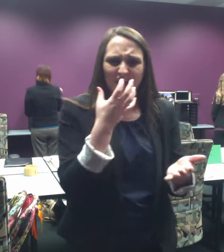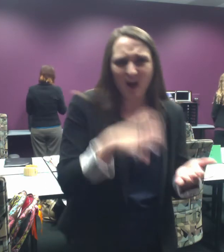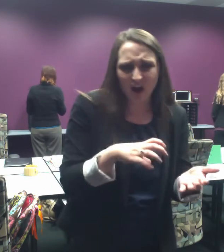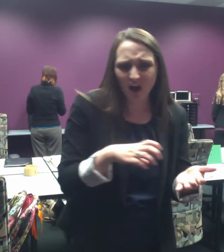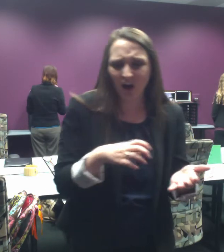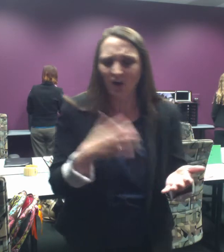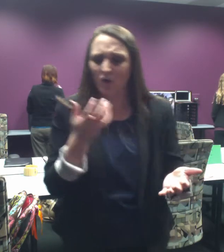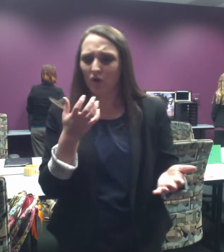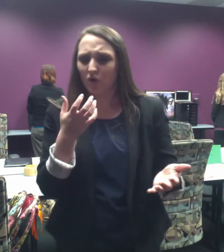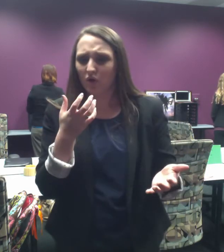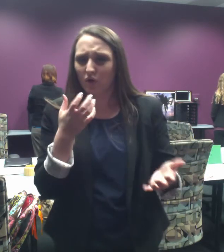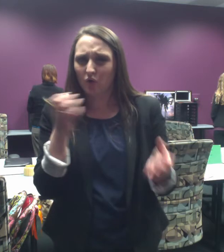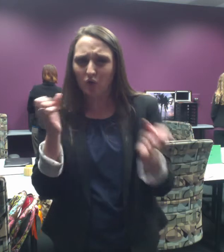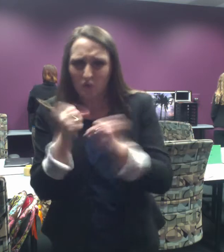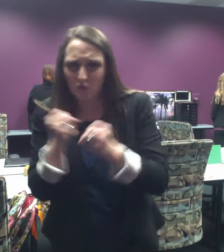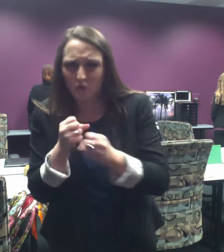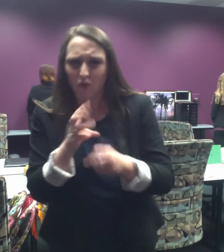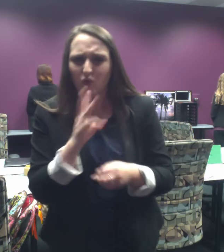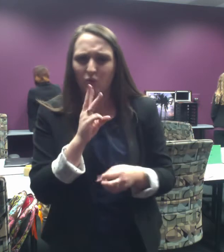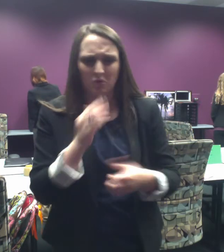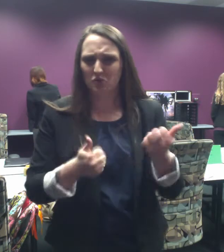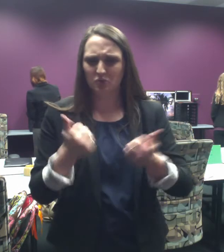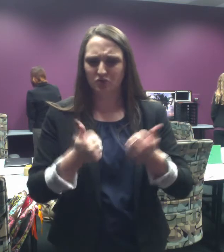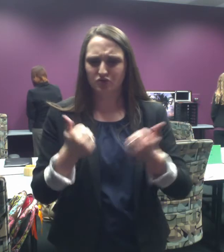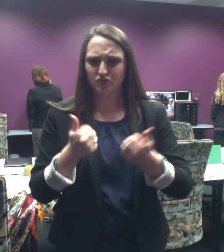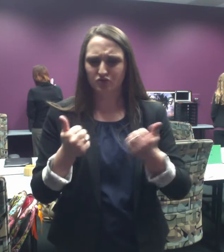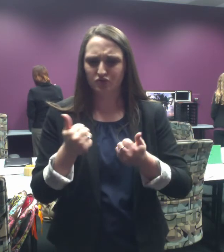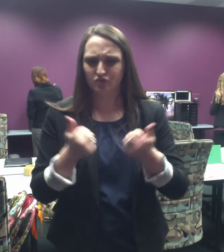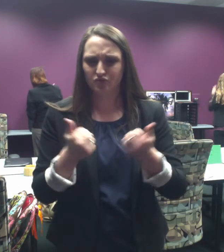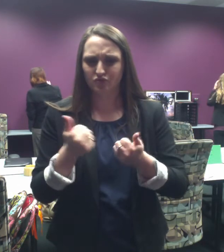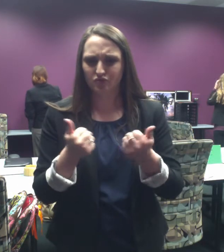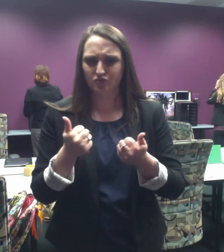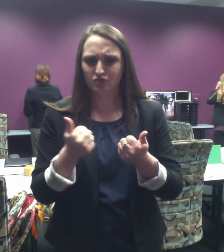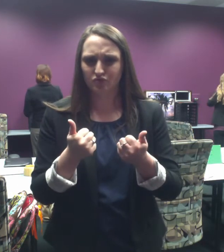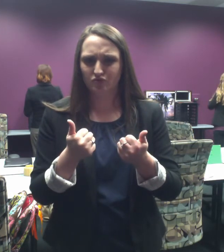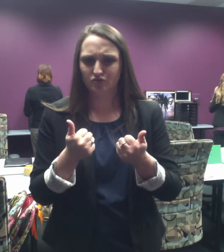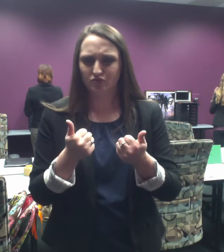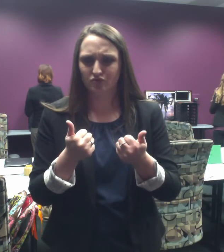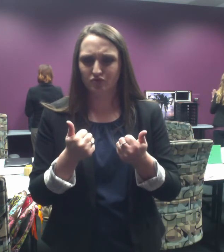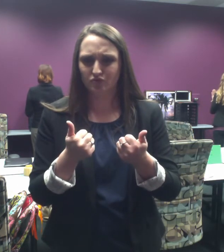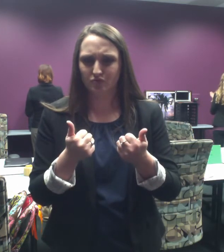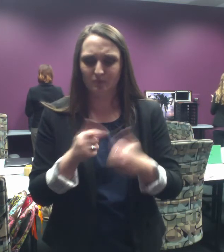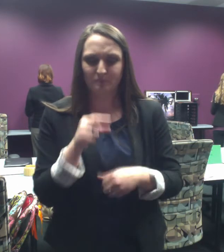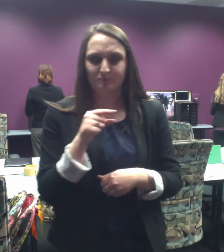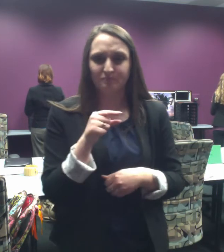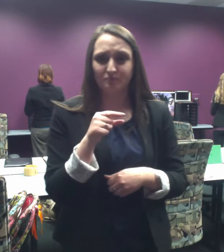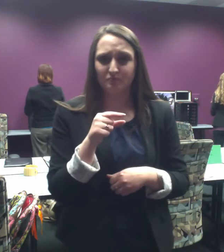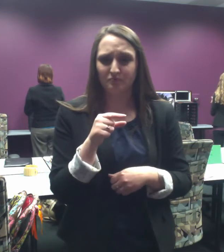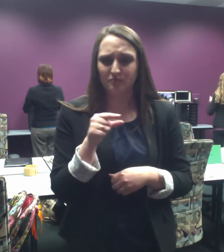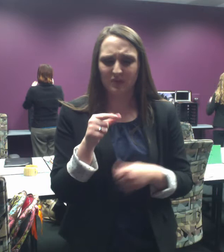What's happening to those water molecules in hot water versus cold water? It has to do with speed. What? They move